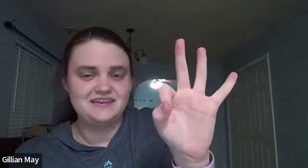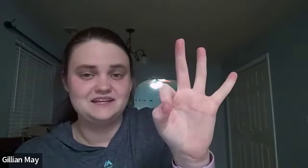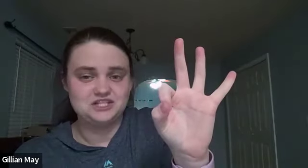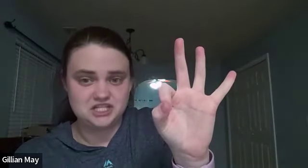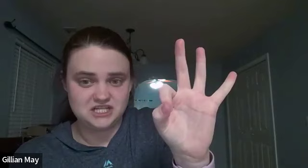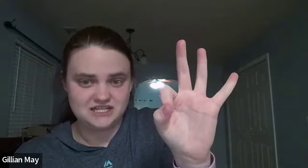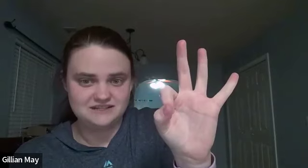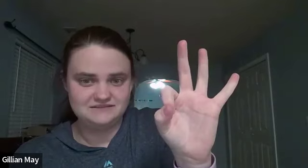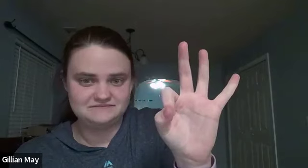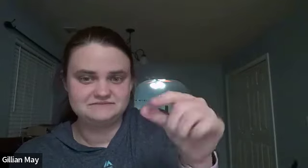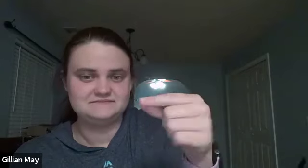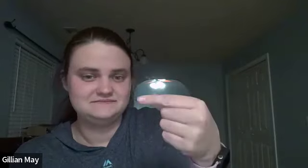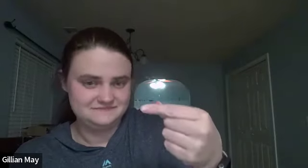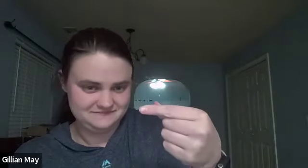Then G.